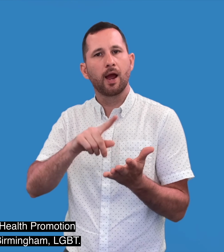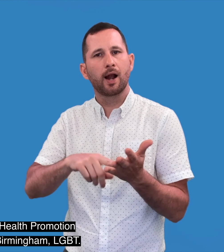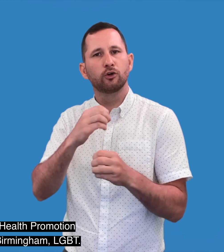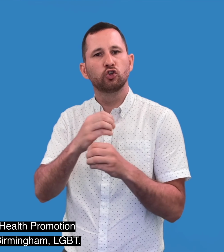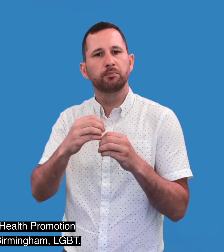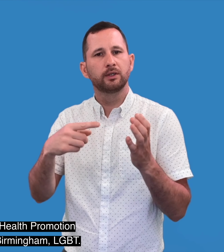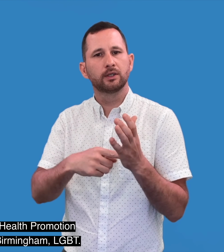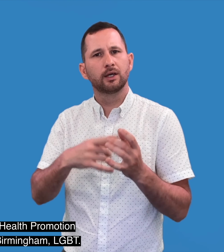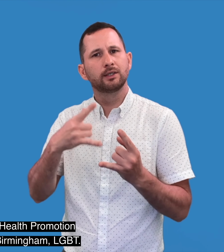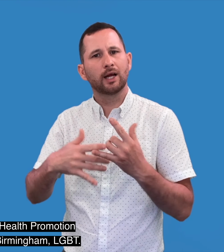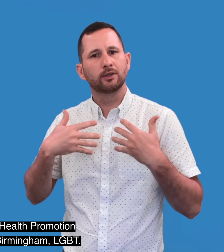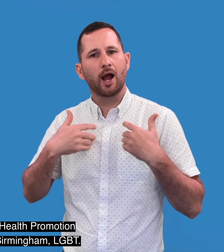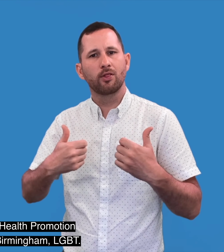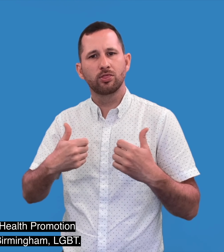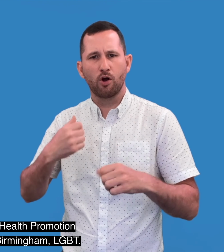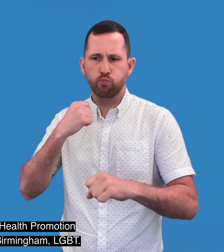Sexual Health Promotion Worker, Birmingham,